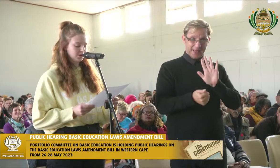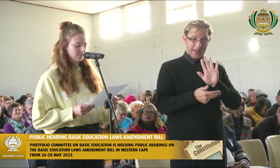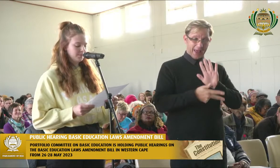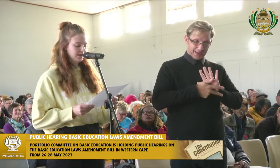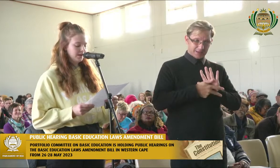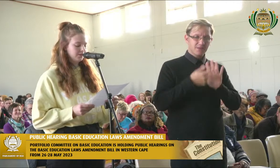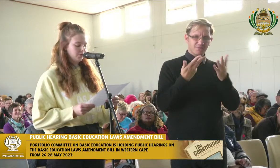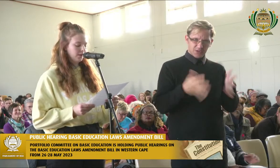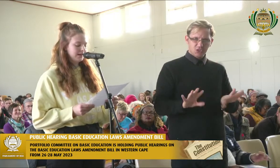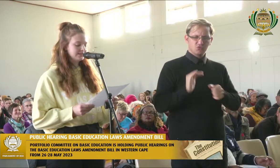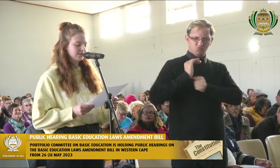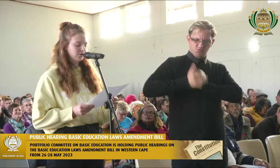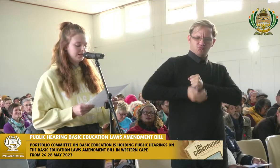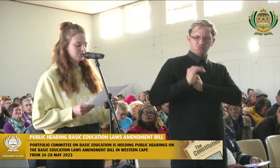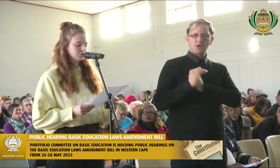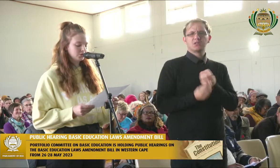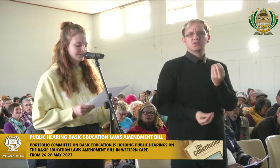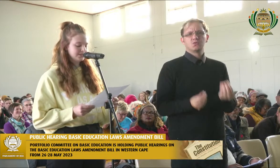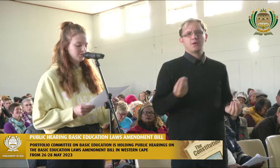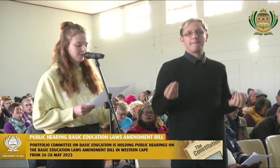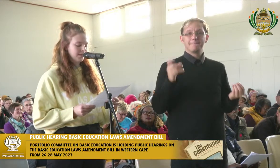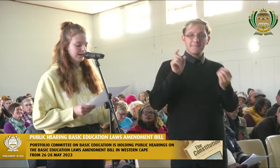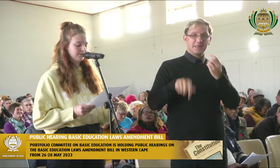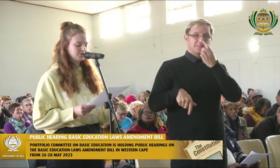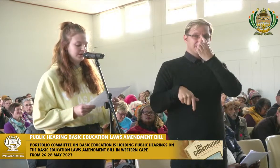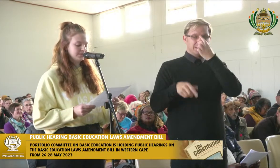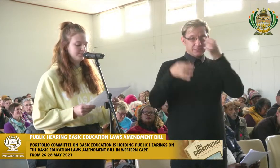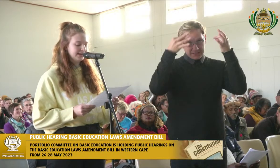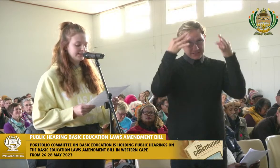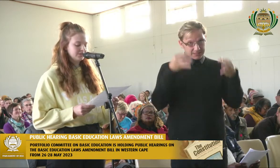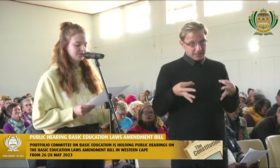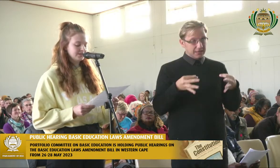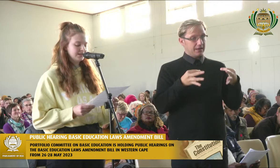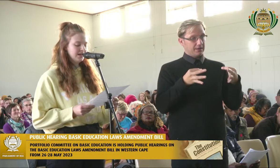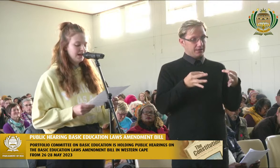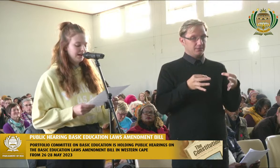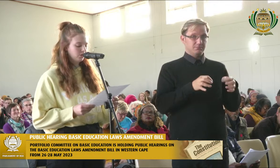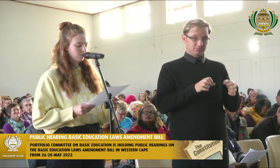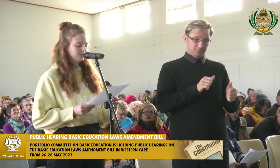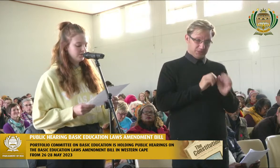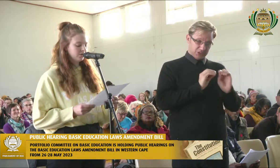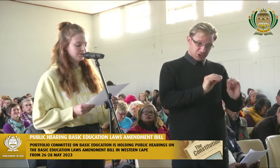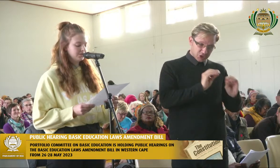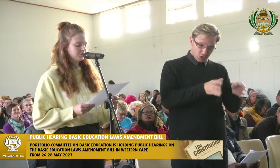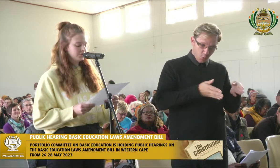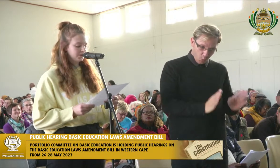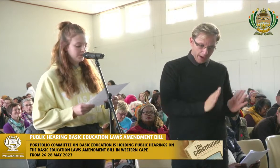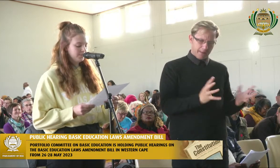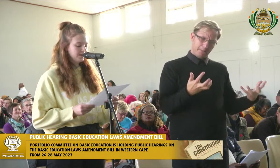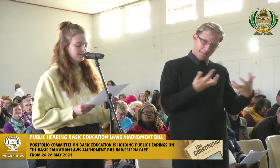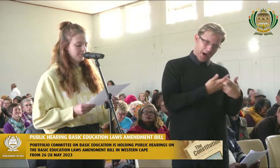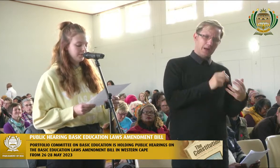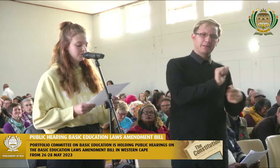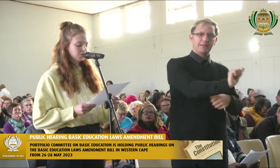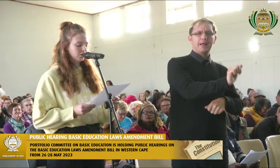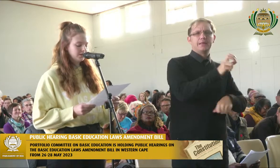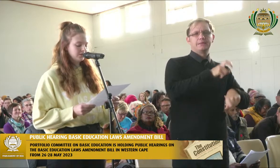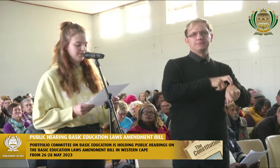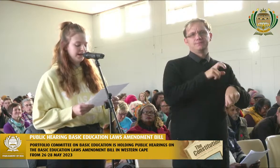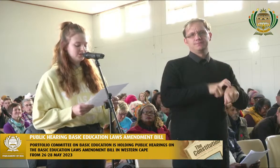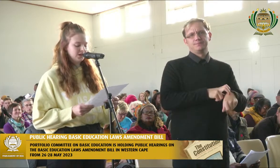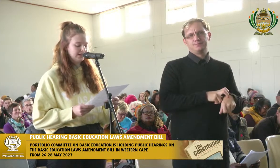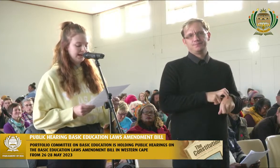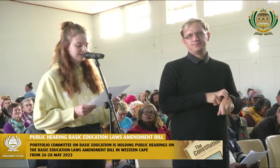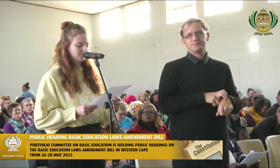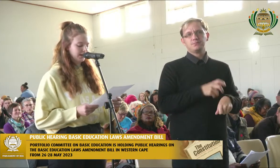for children. It requires educational choices to be made in the child's best interest, and according to the Constitution, the parent or